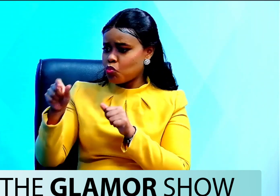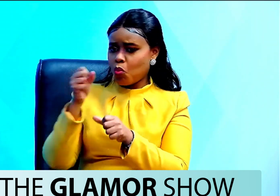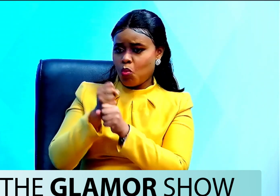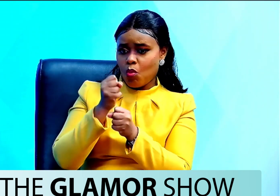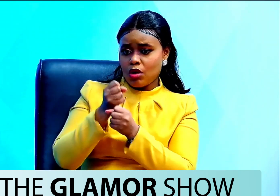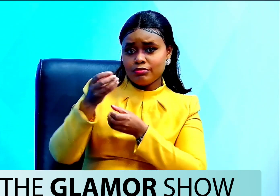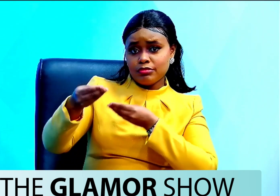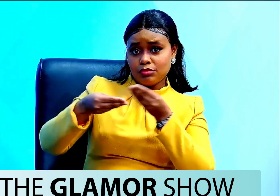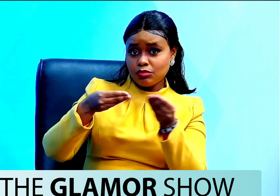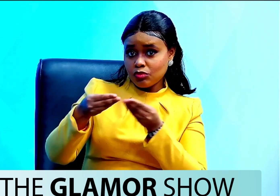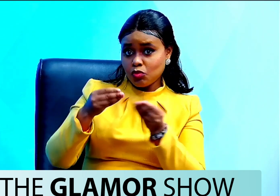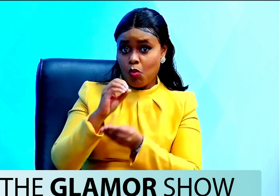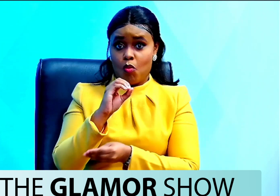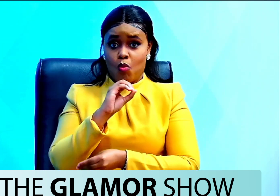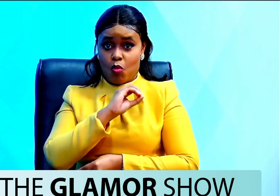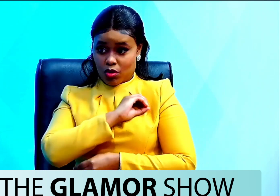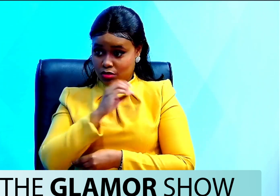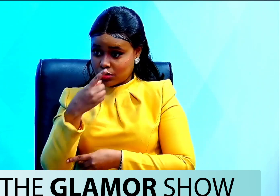you, Isaac.